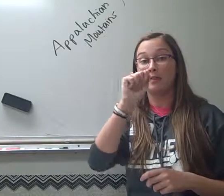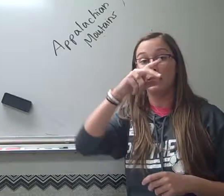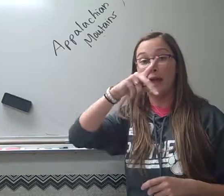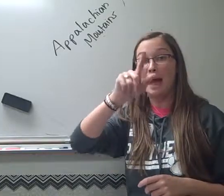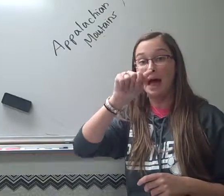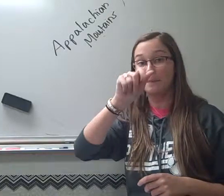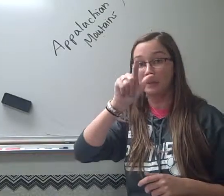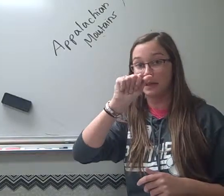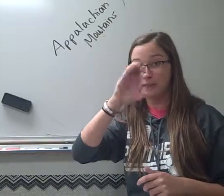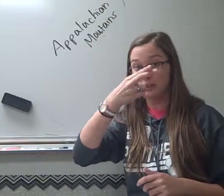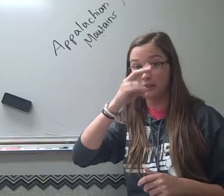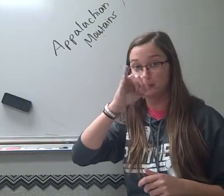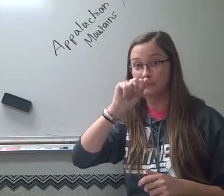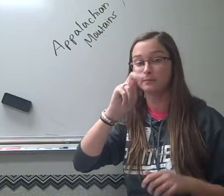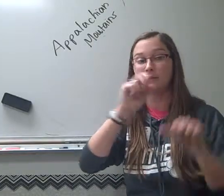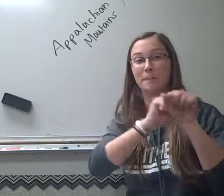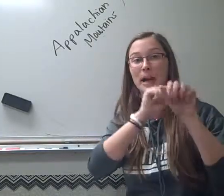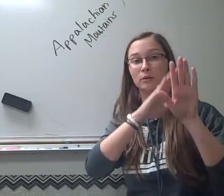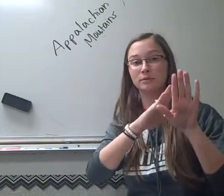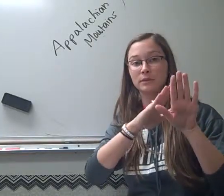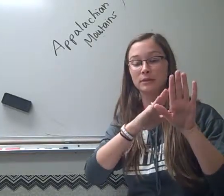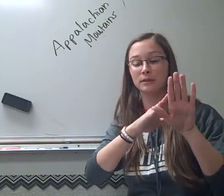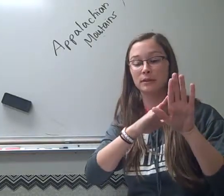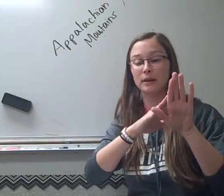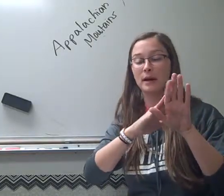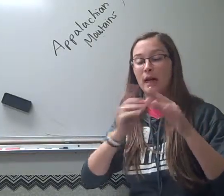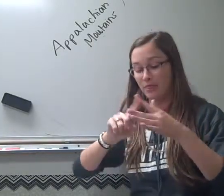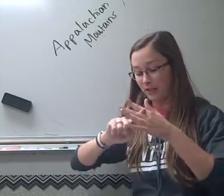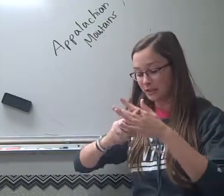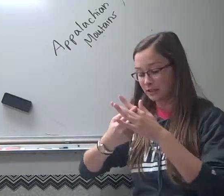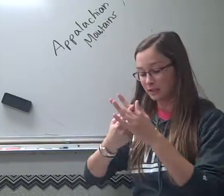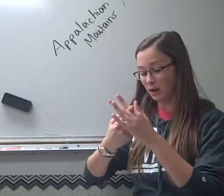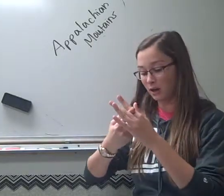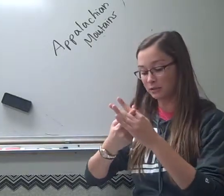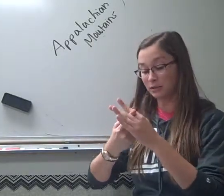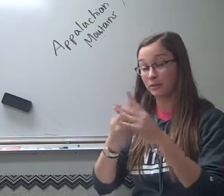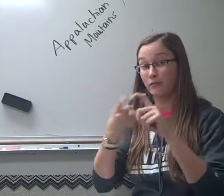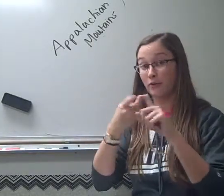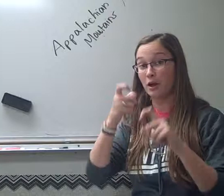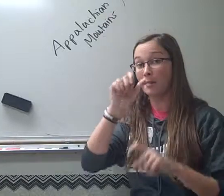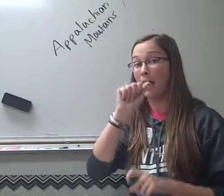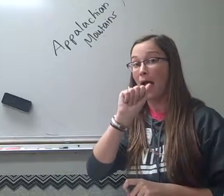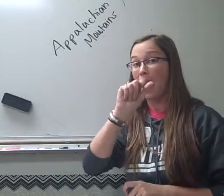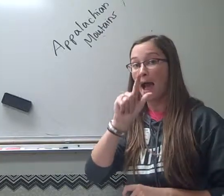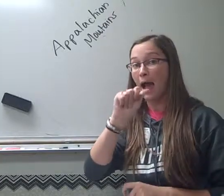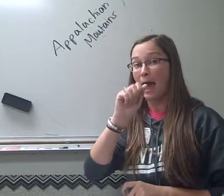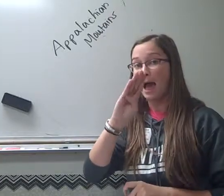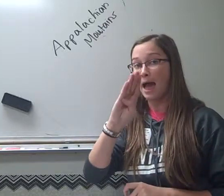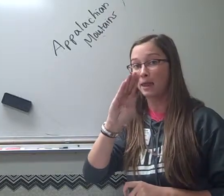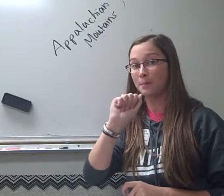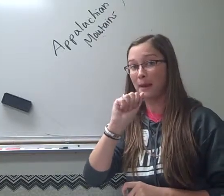The Appalachian Mountains, they start from